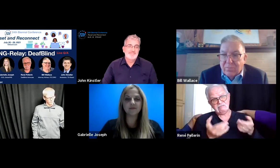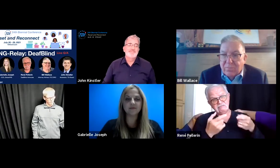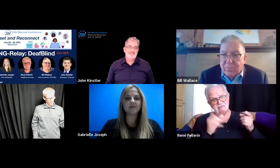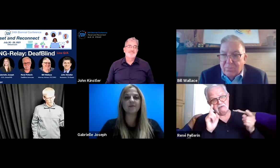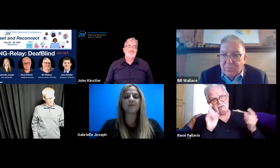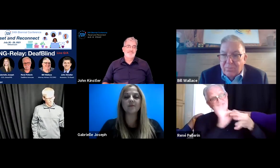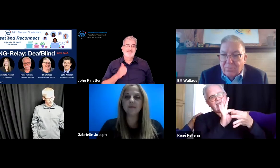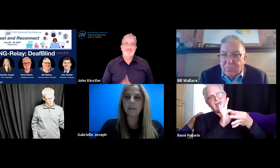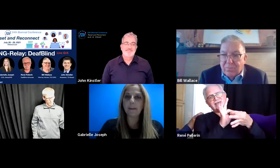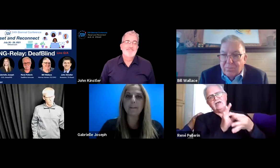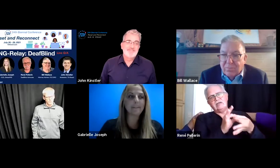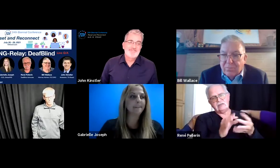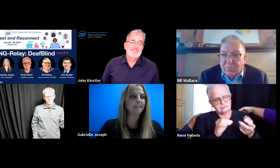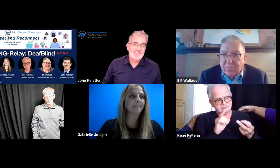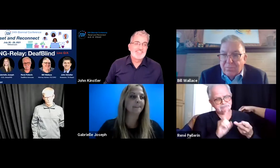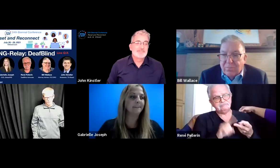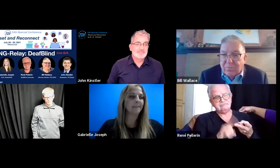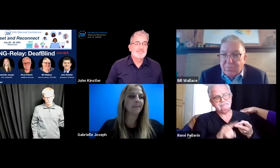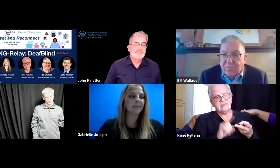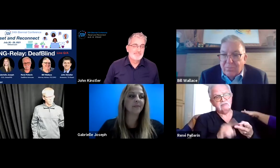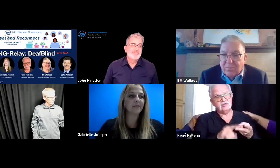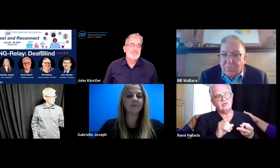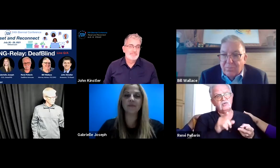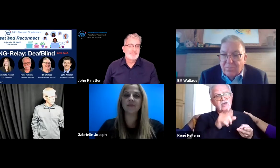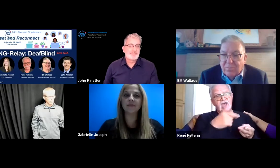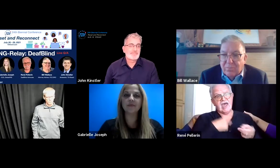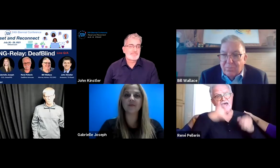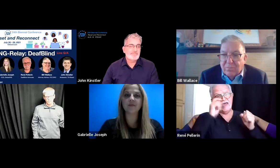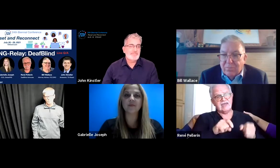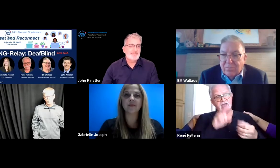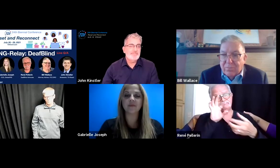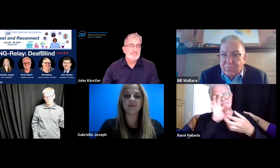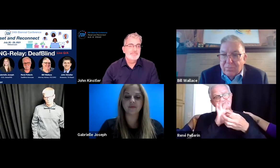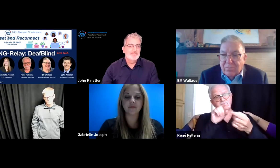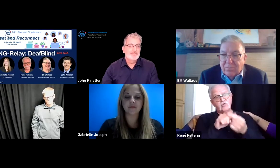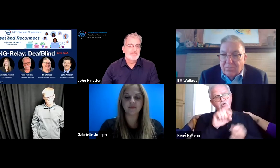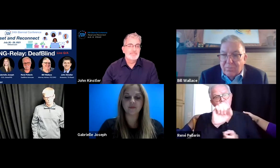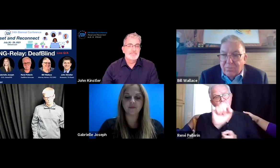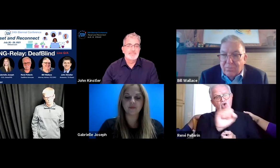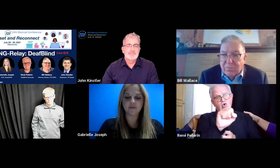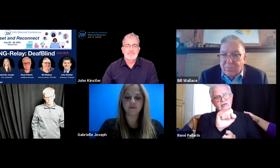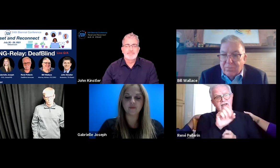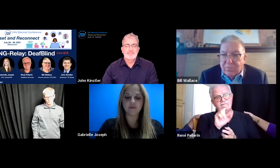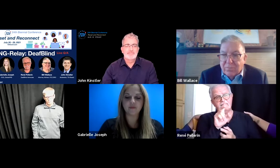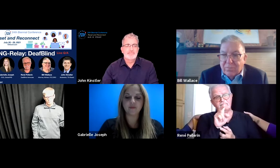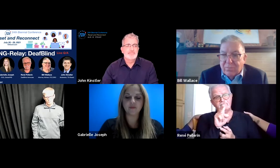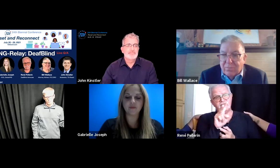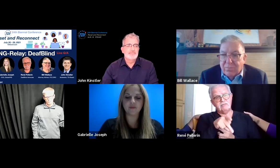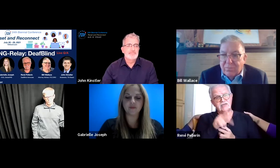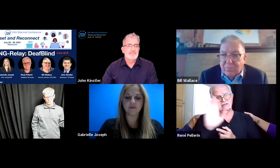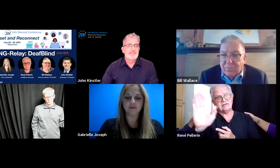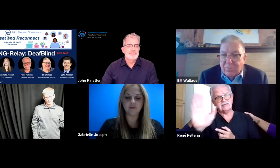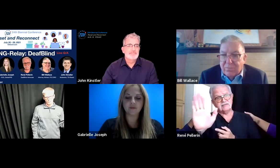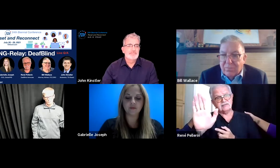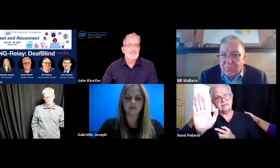next. So that's one thing that we could do, that we can figure out how to connect. Something else is you can be able to connect